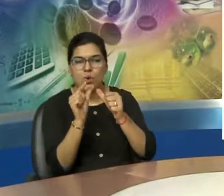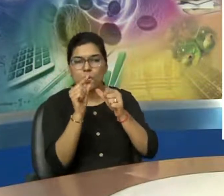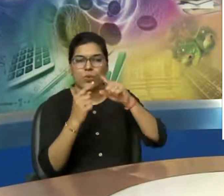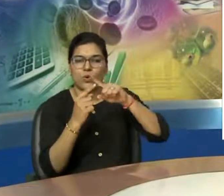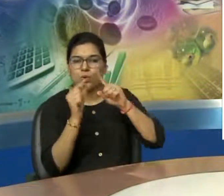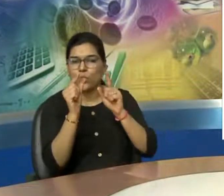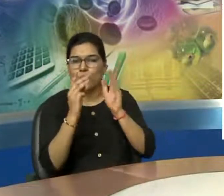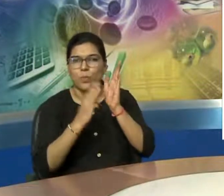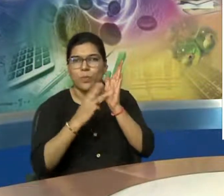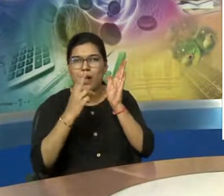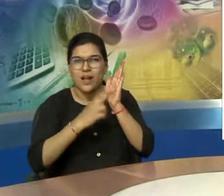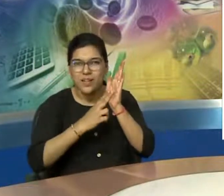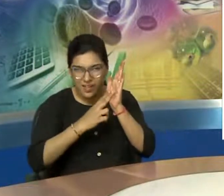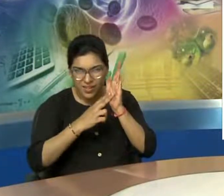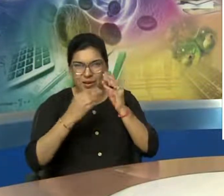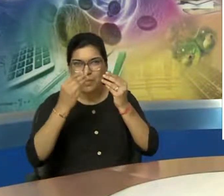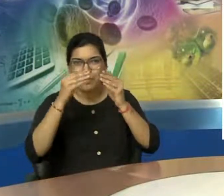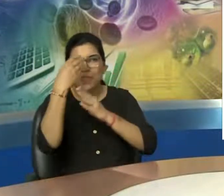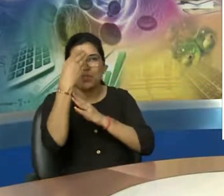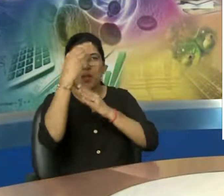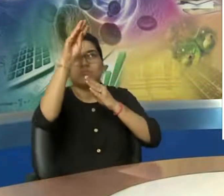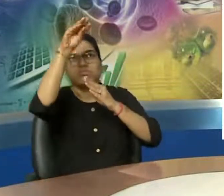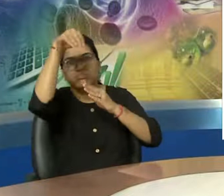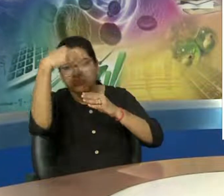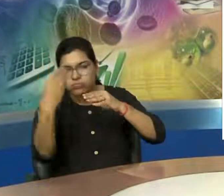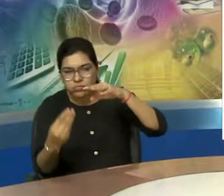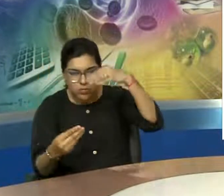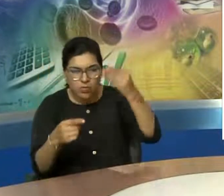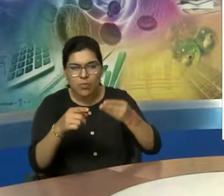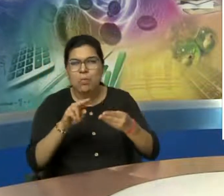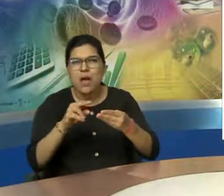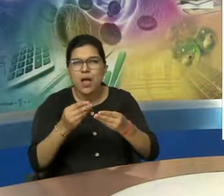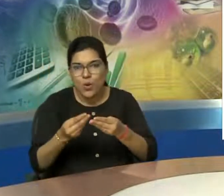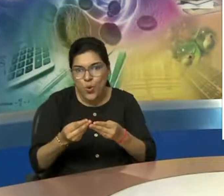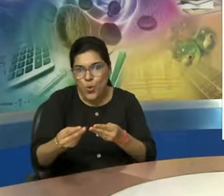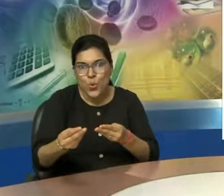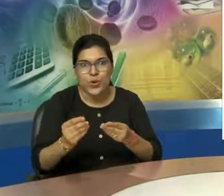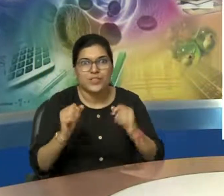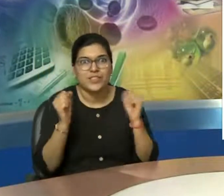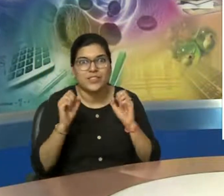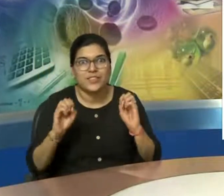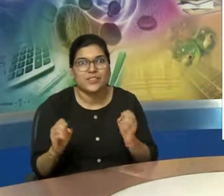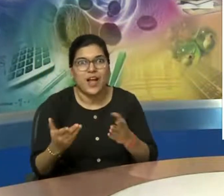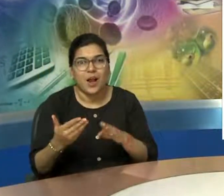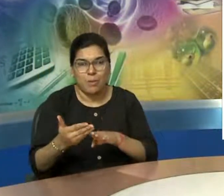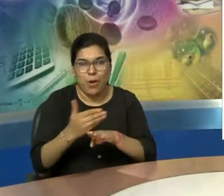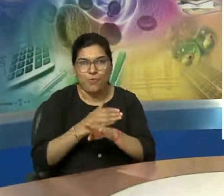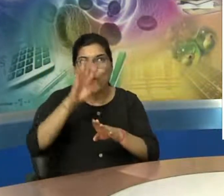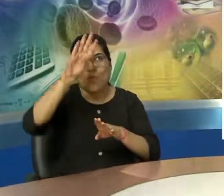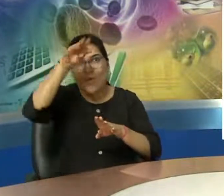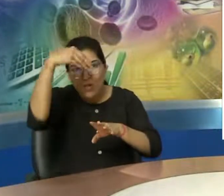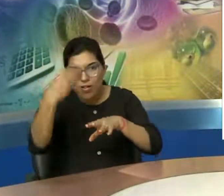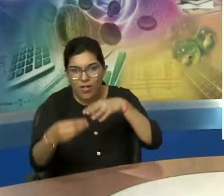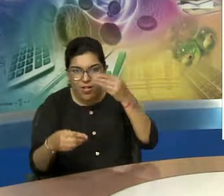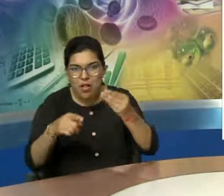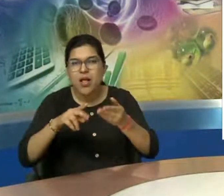There are two images on the screen. The first is deciduous, that is a kind of plant.